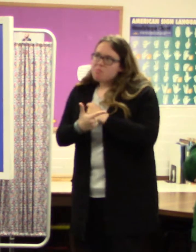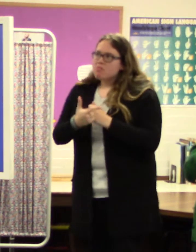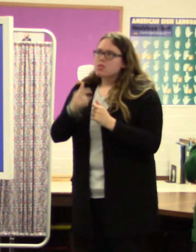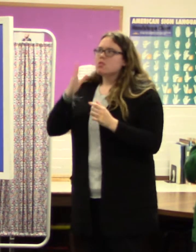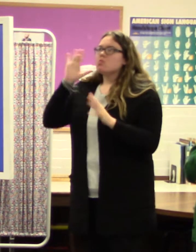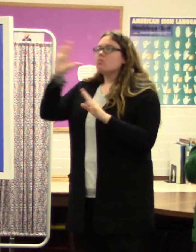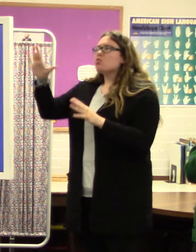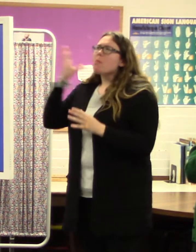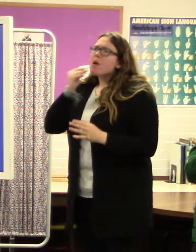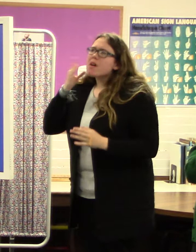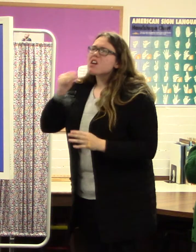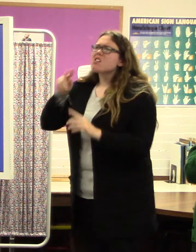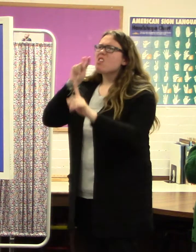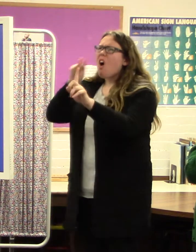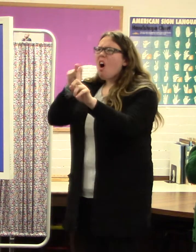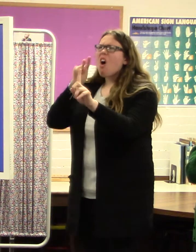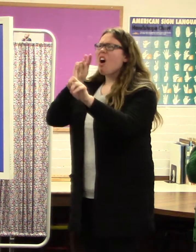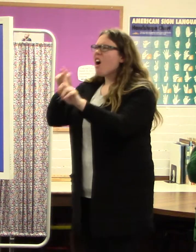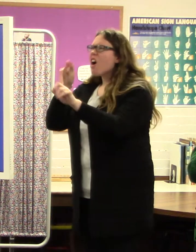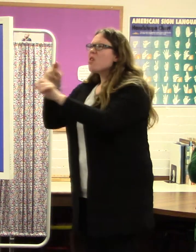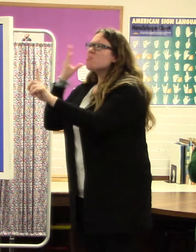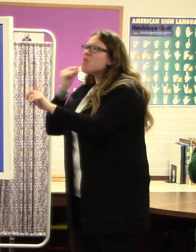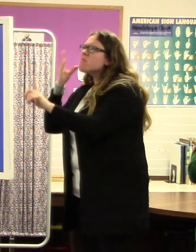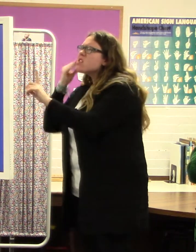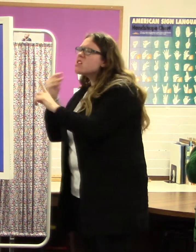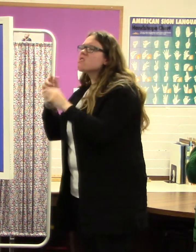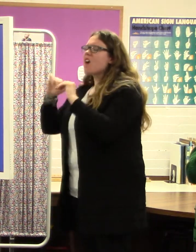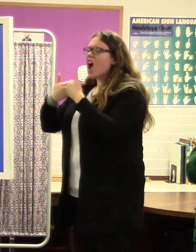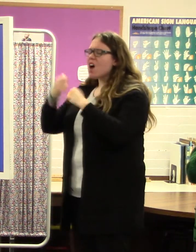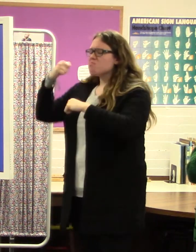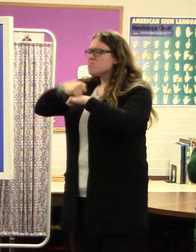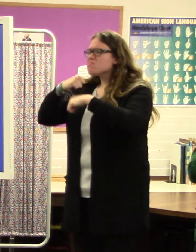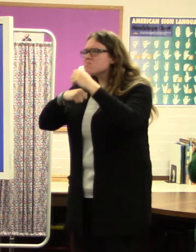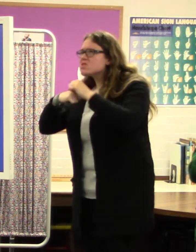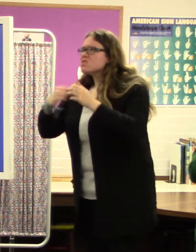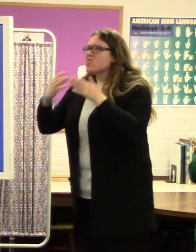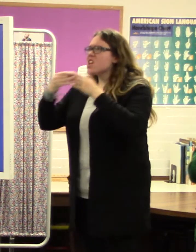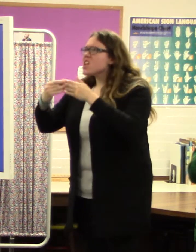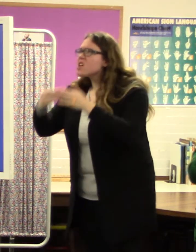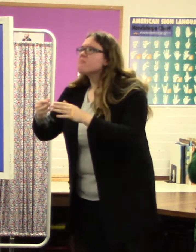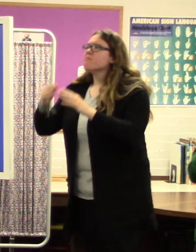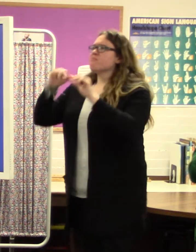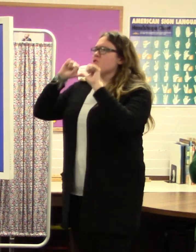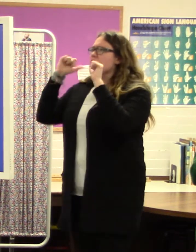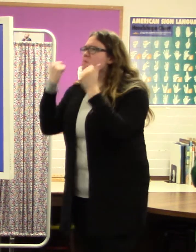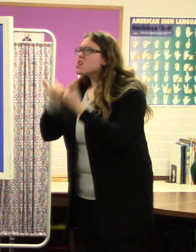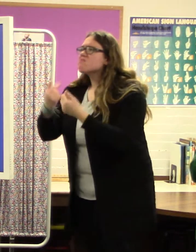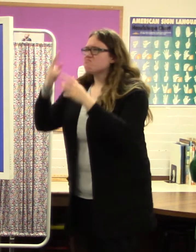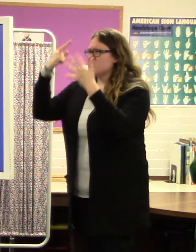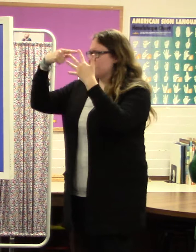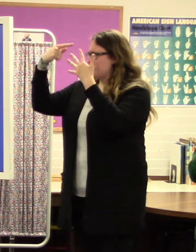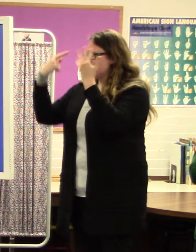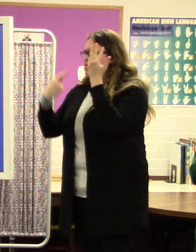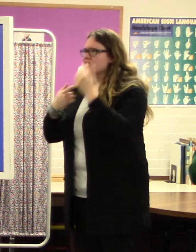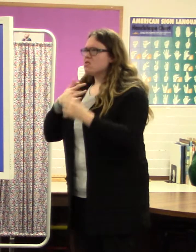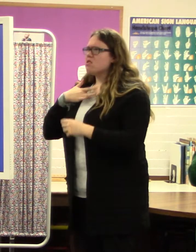I think all of them as well. It was such a great experience watching all of these people and seeing their experiences and the foundations that they have built to become